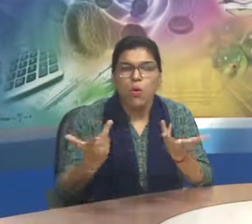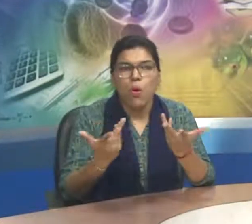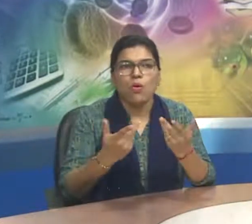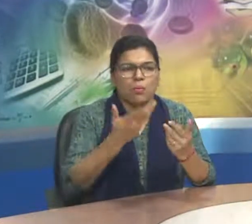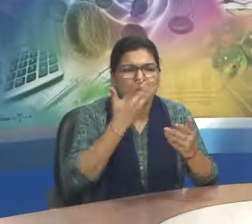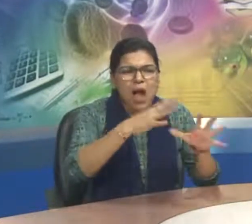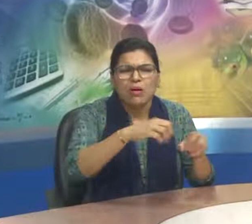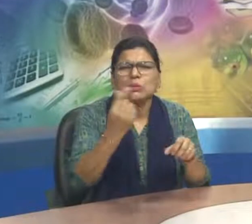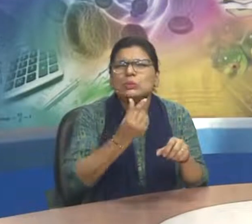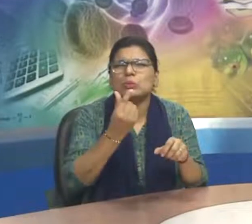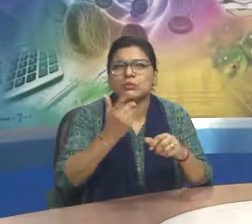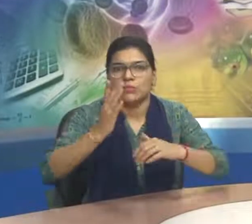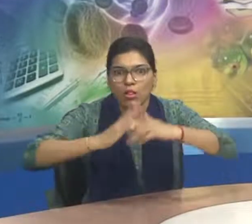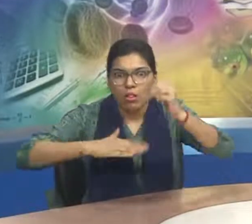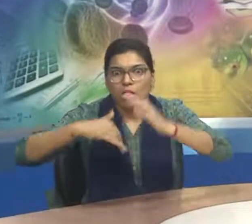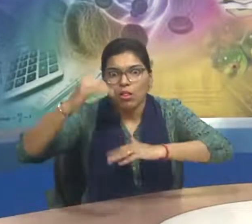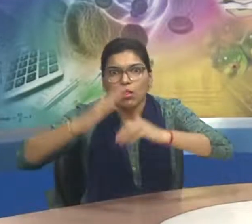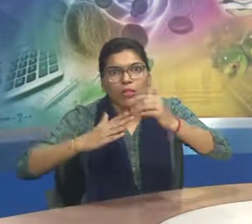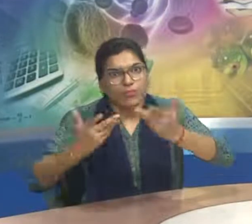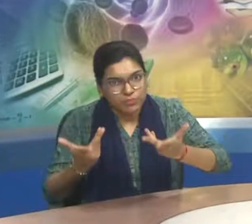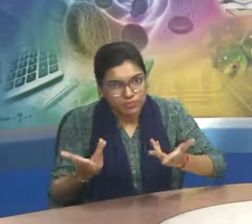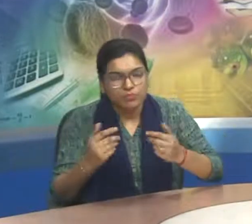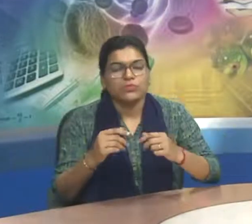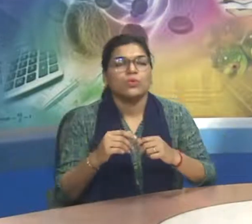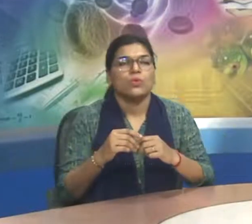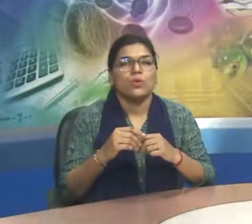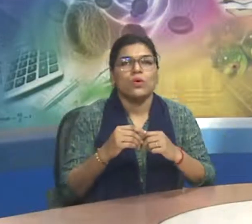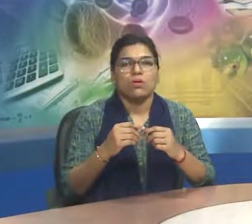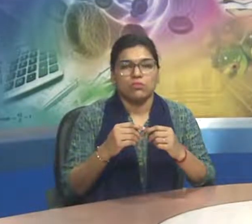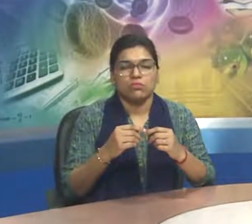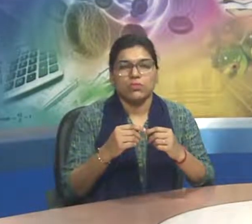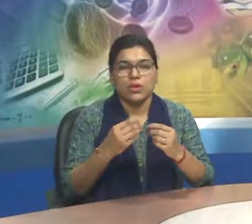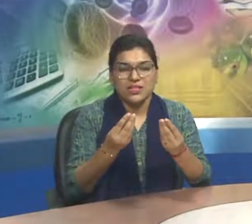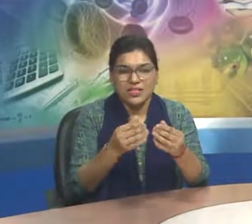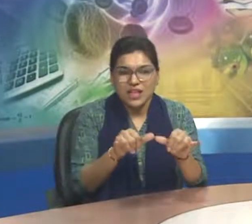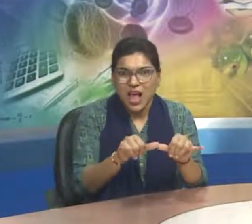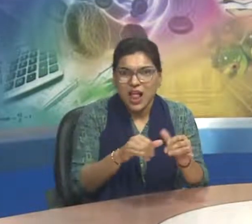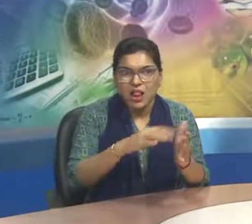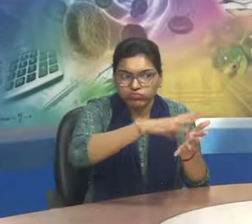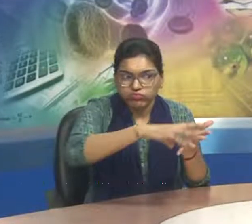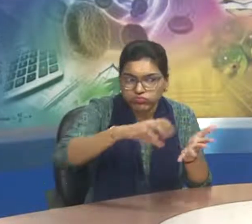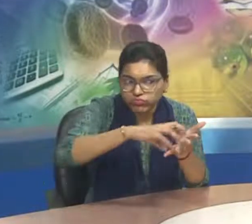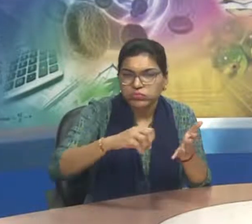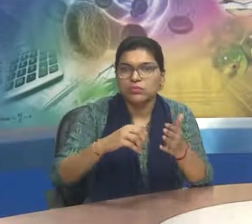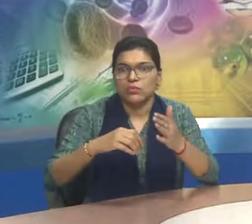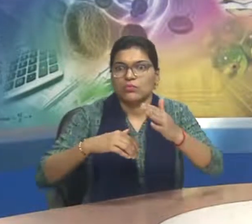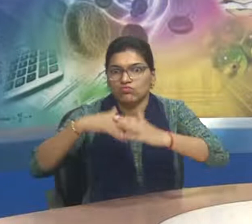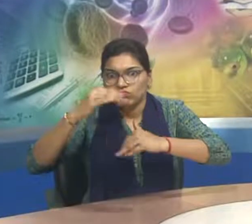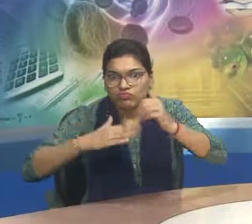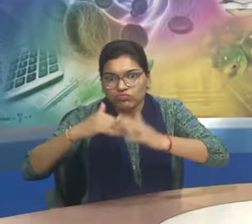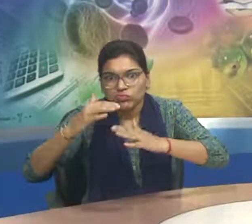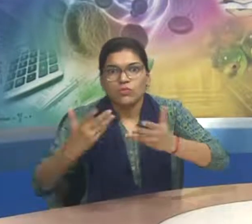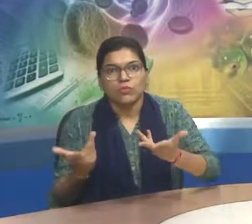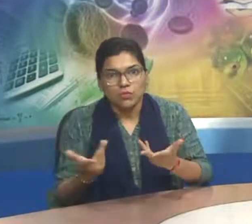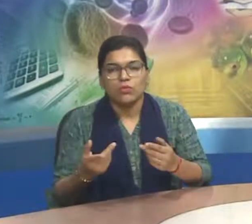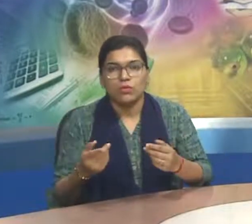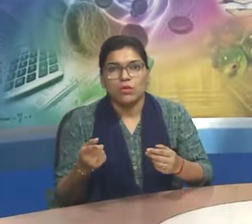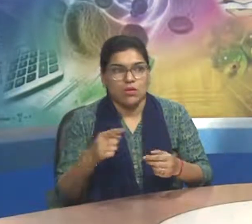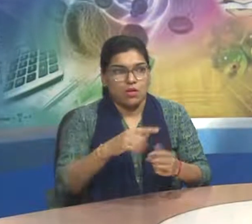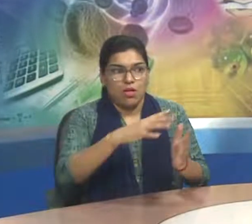humans, they cut so many trees and they use those resources for making their